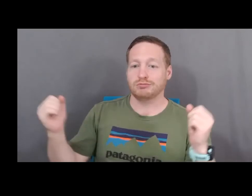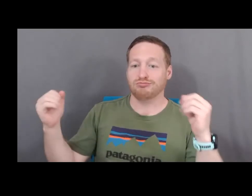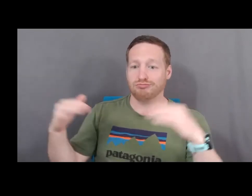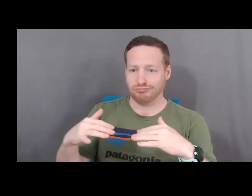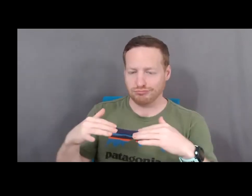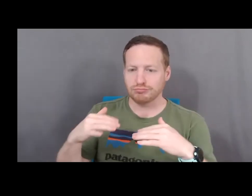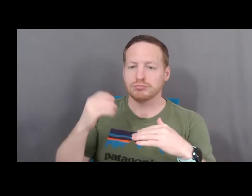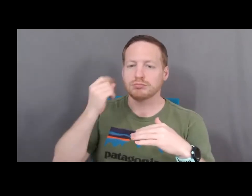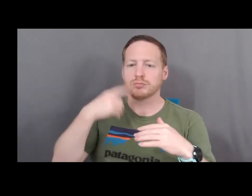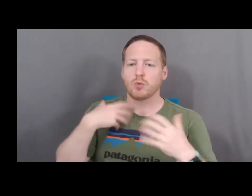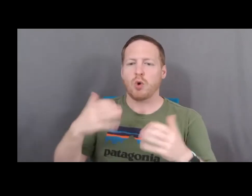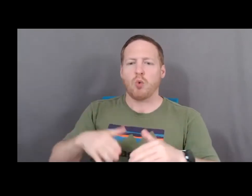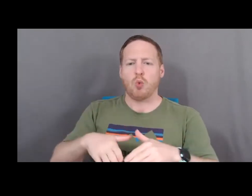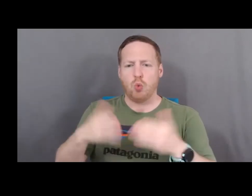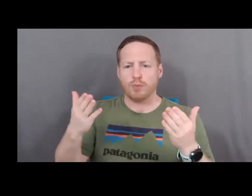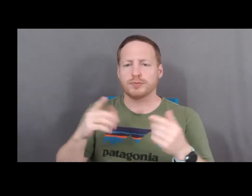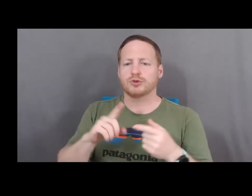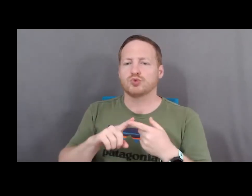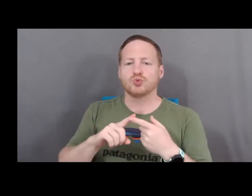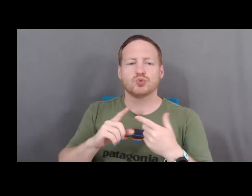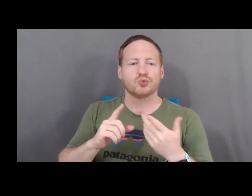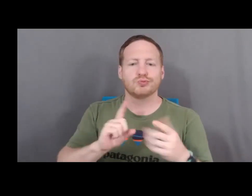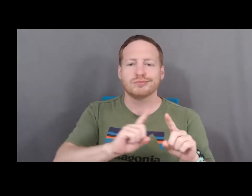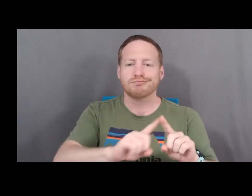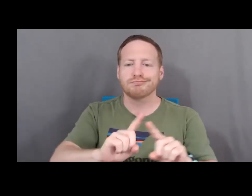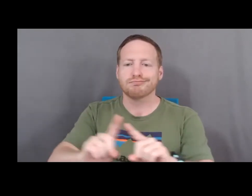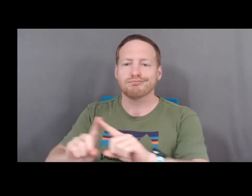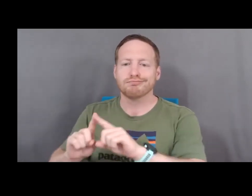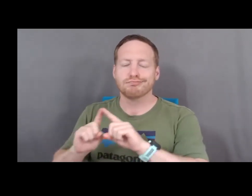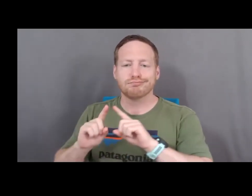a community forum for others to gather, basically open to